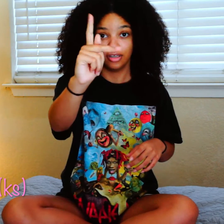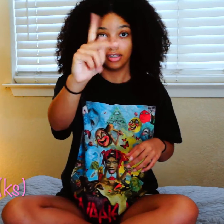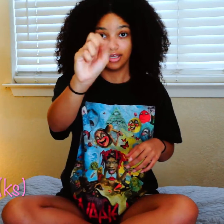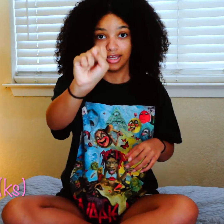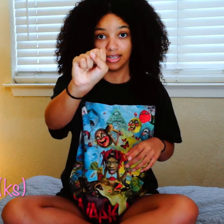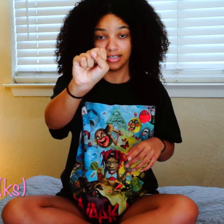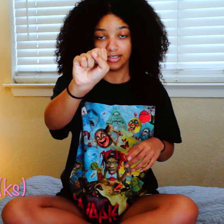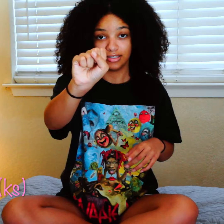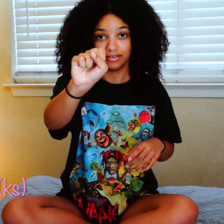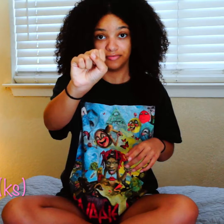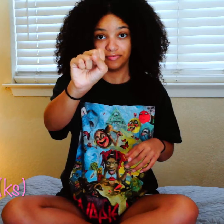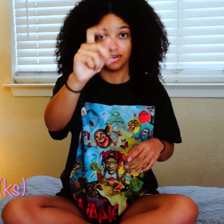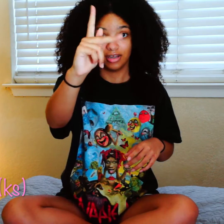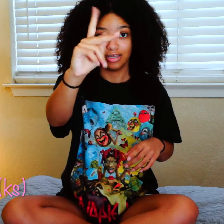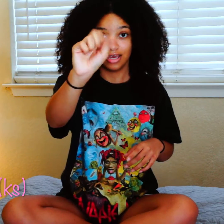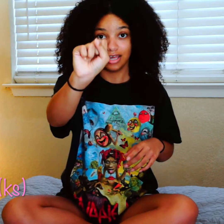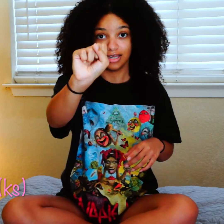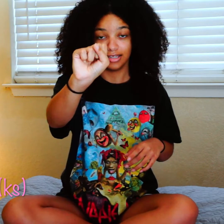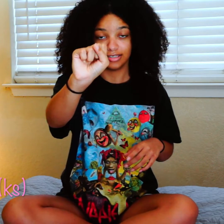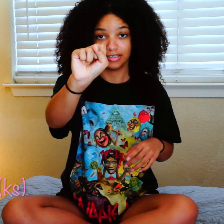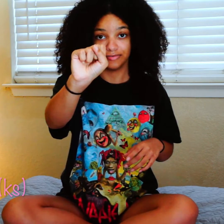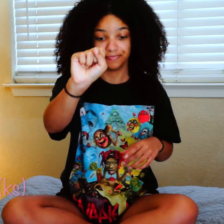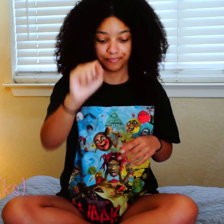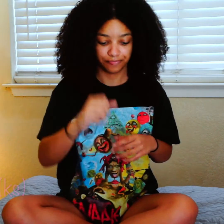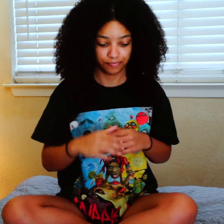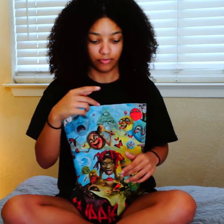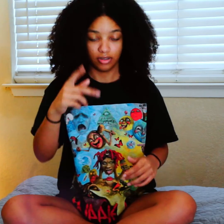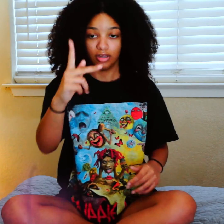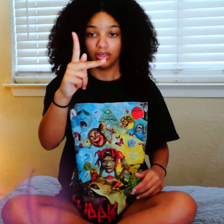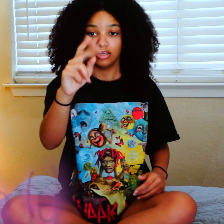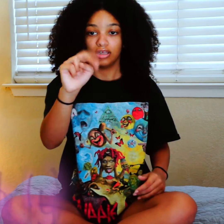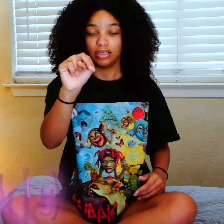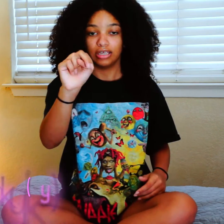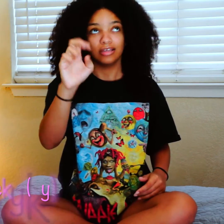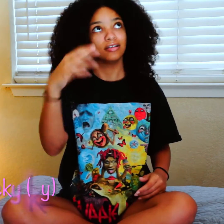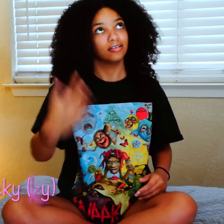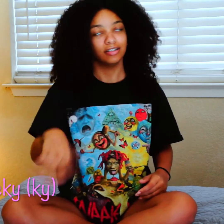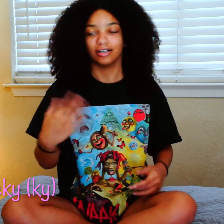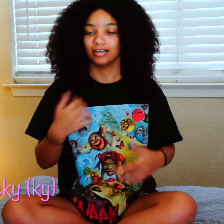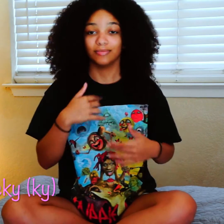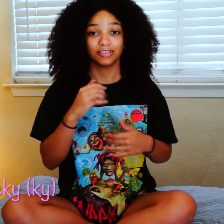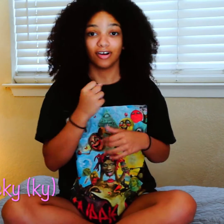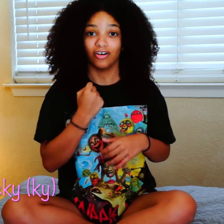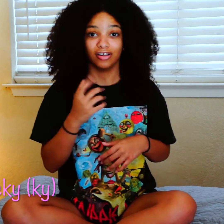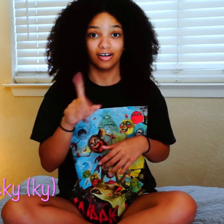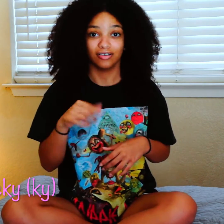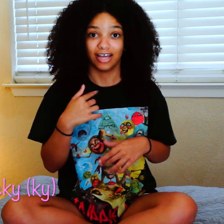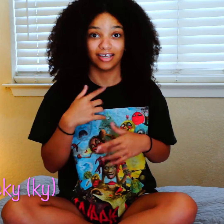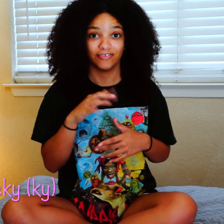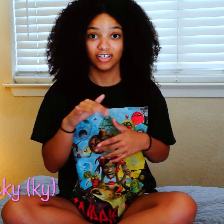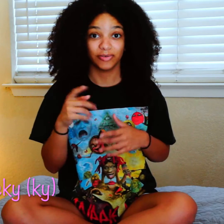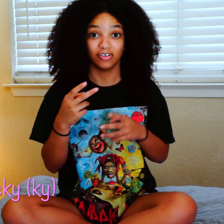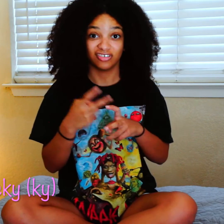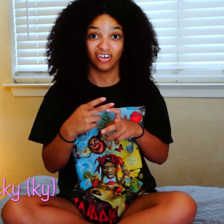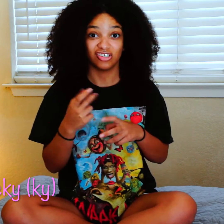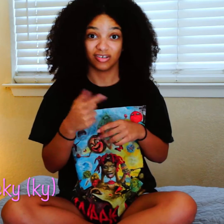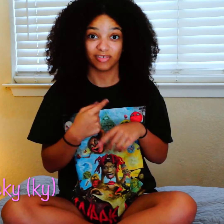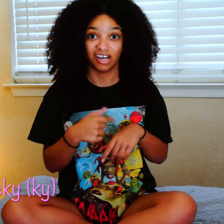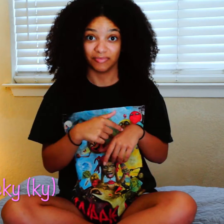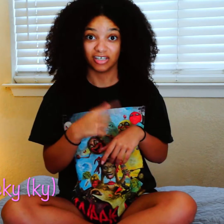KS. KS. Ugh, I'm sorry, y'all. Like, finger spelling is hard sometimes, even